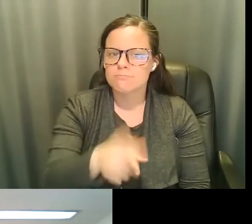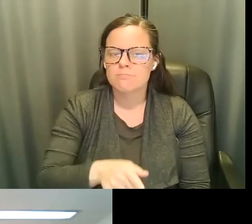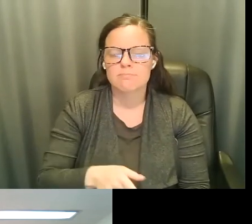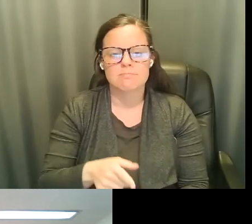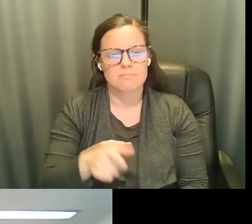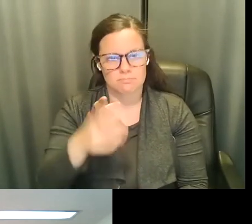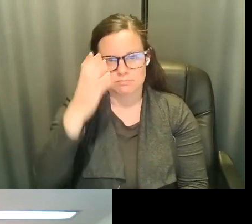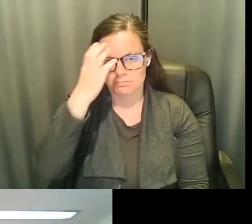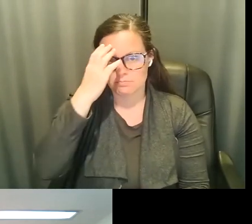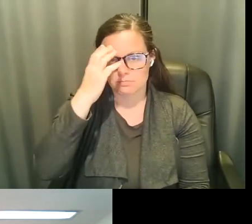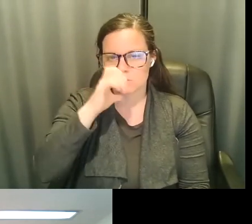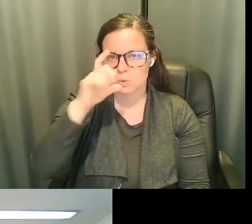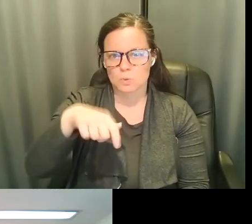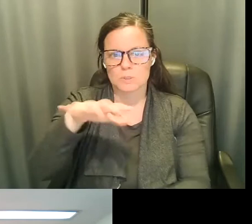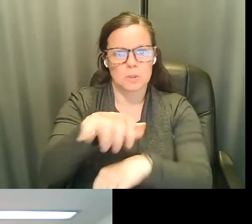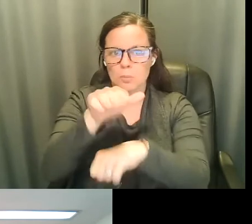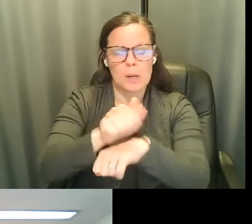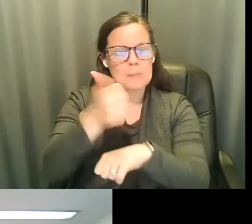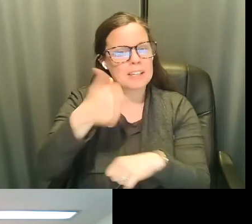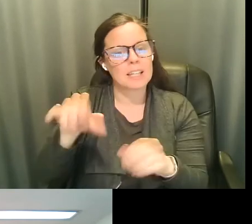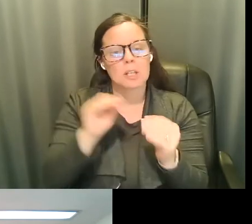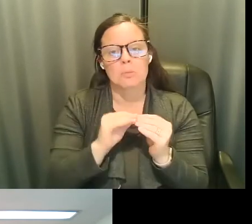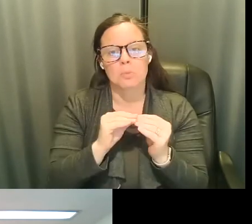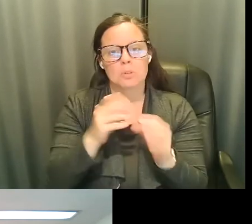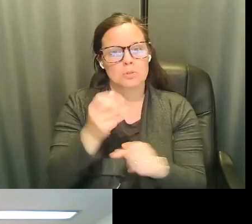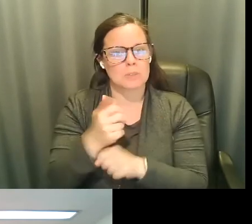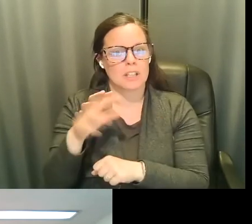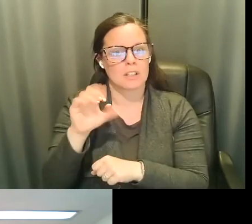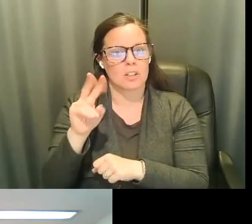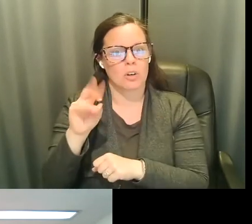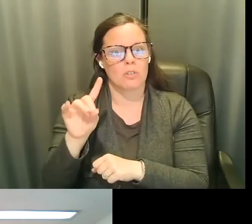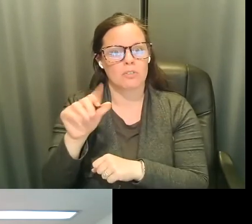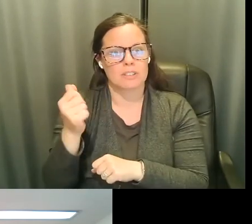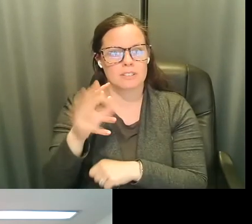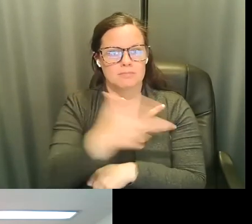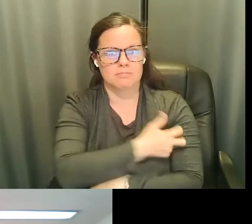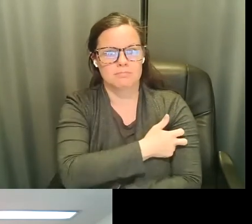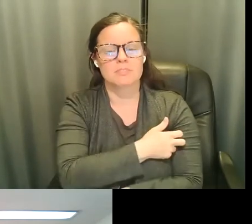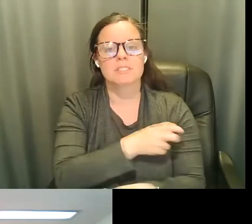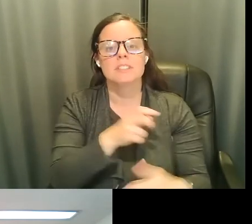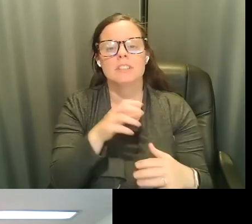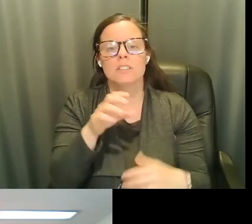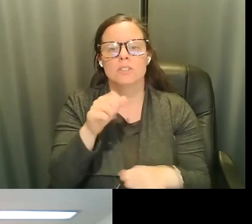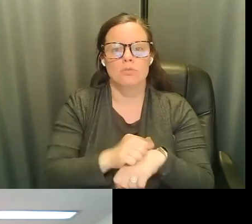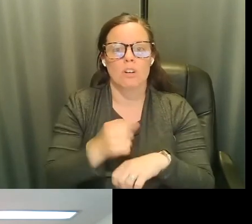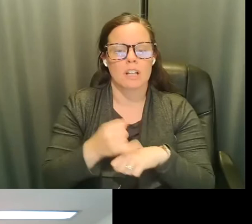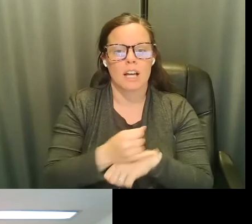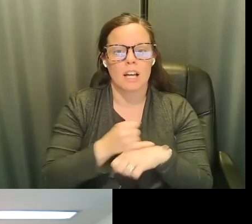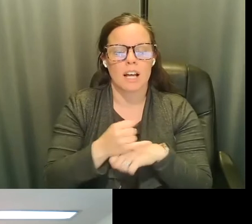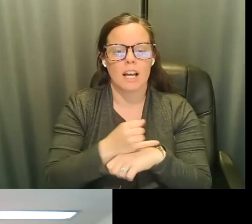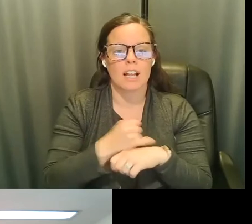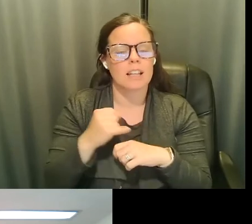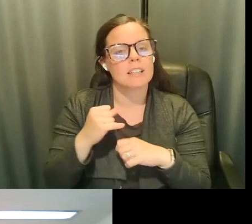no longer need an appointment to get your COVID-19 vaccination at the Rock Island County Health Department's mass